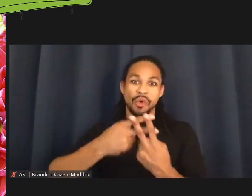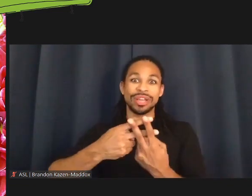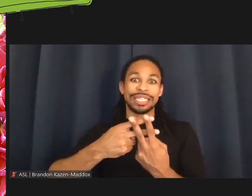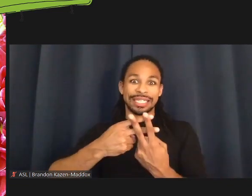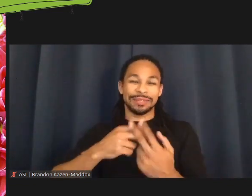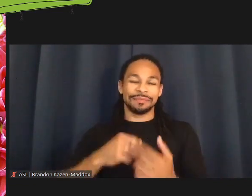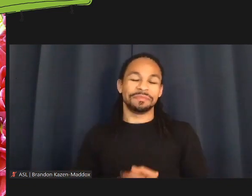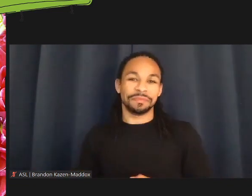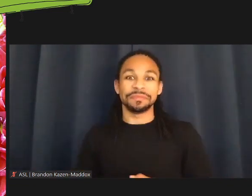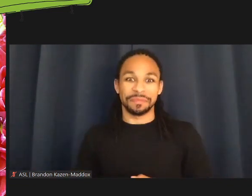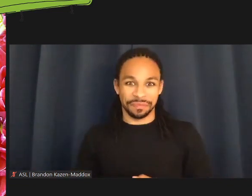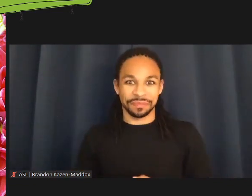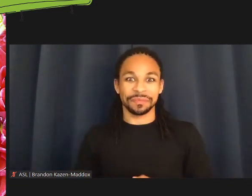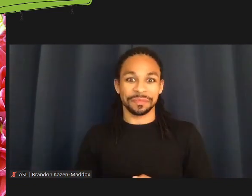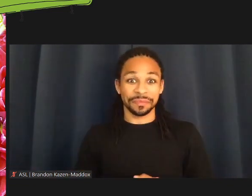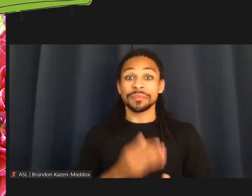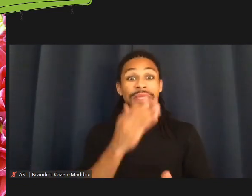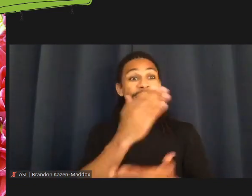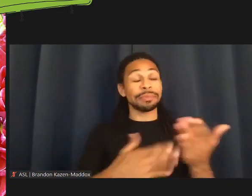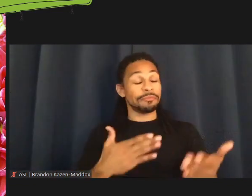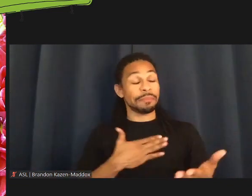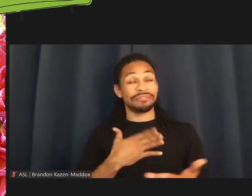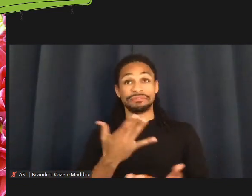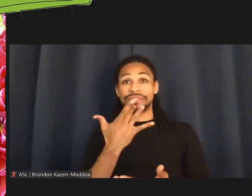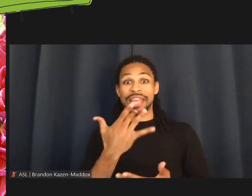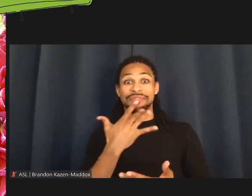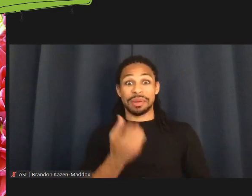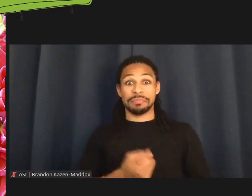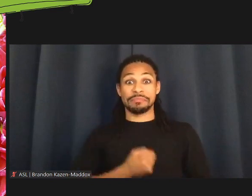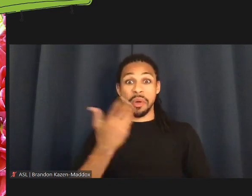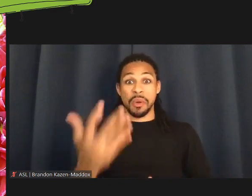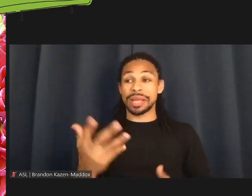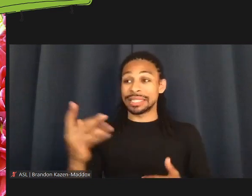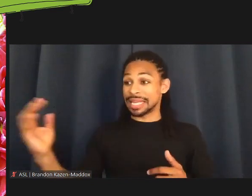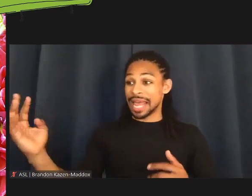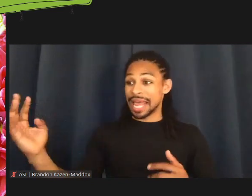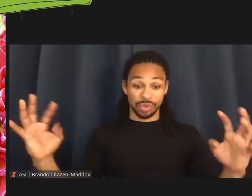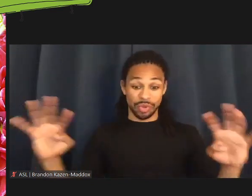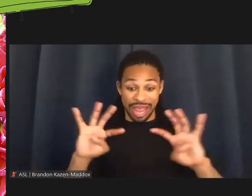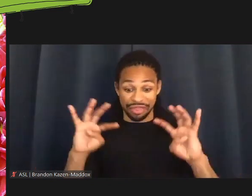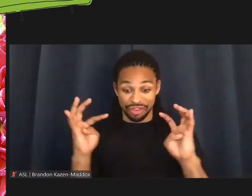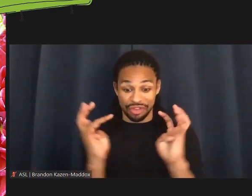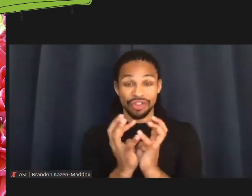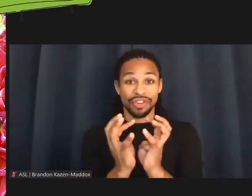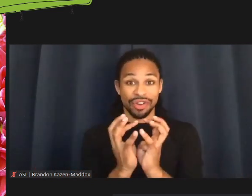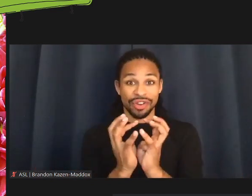Some of my favorite poets came together to read Araceli Girmay's You Are Who I Love.